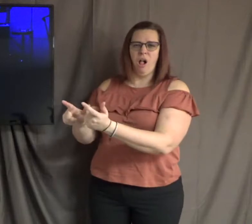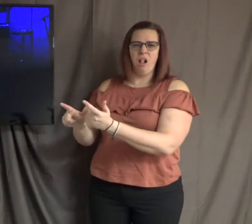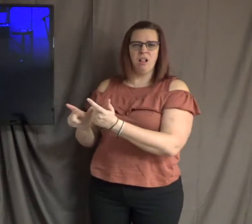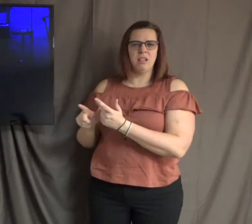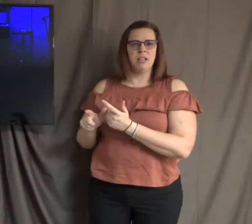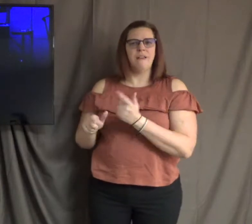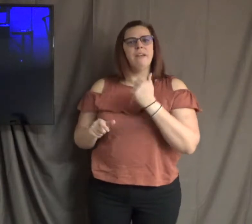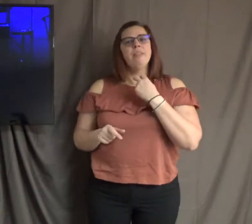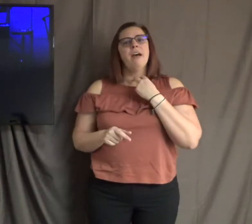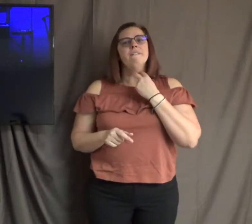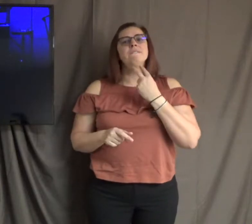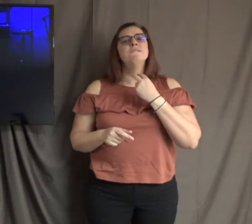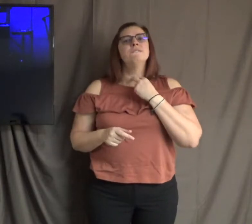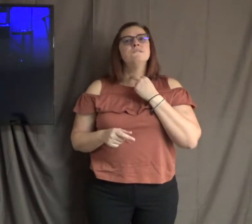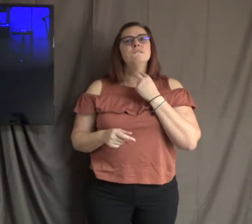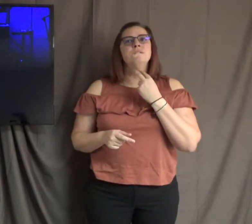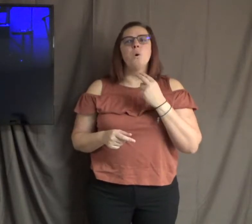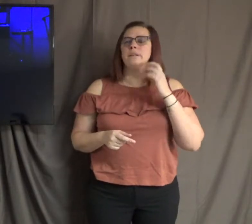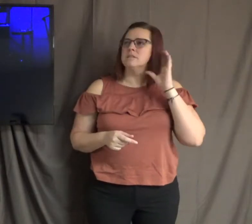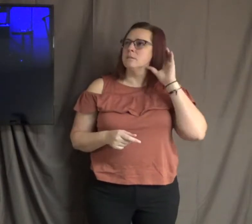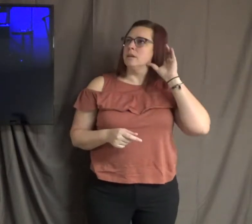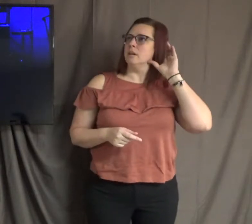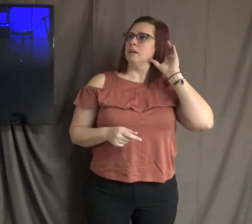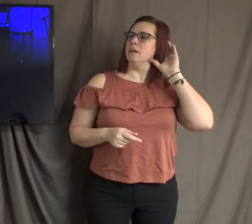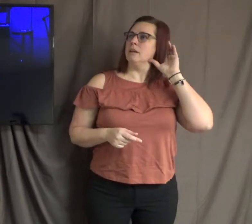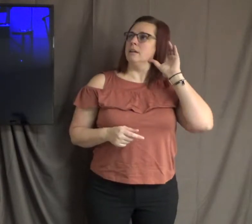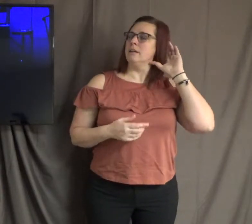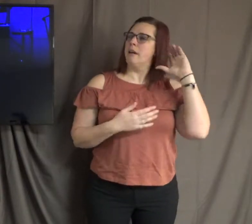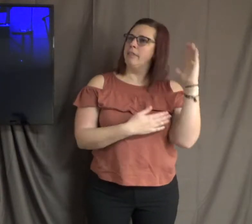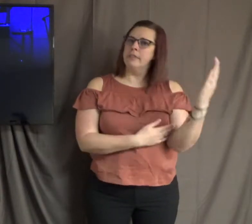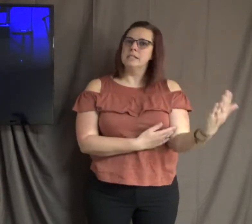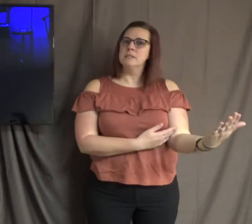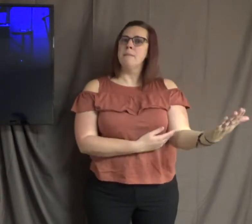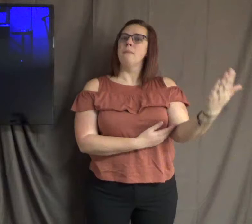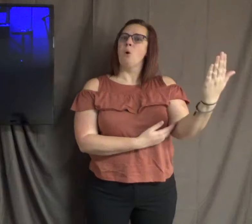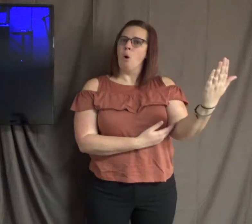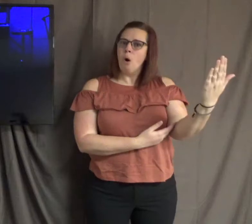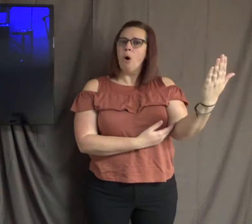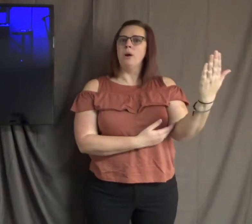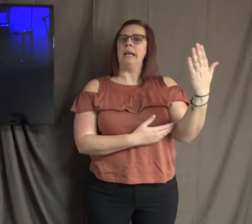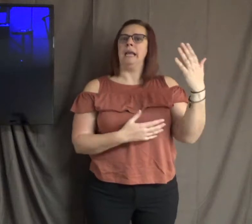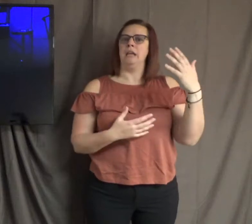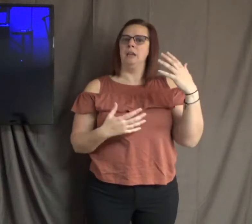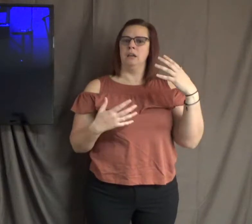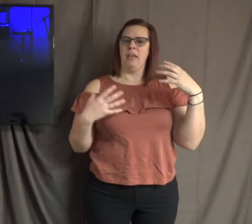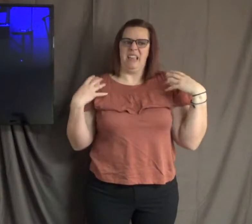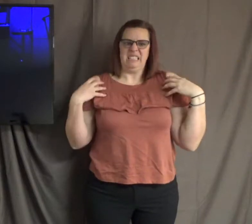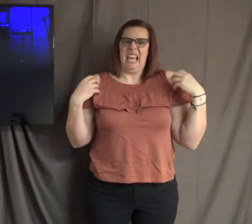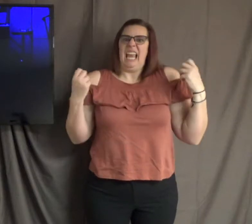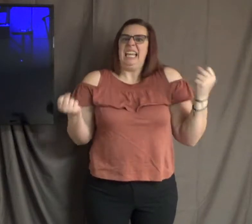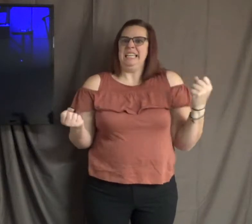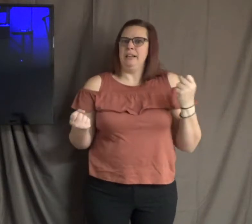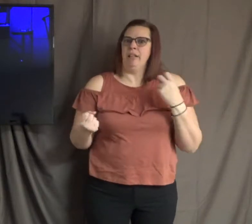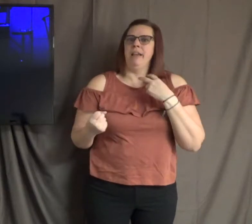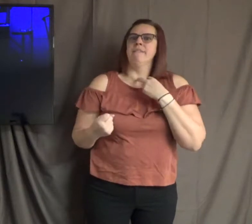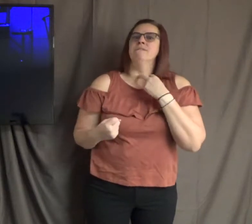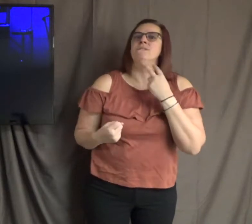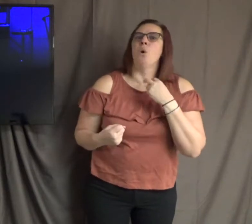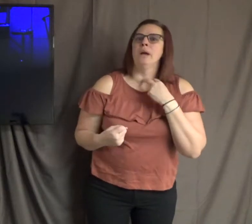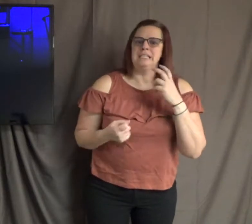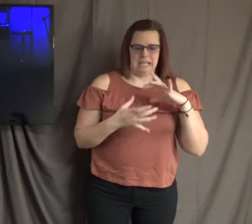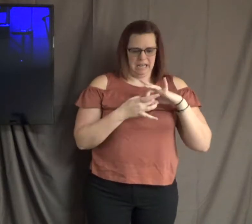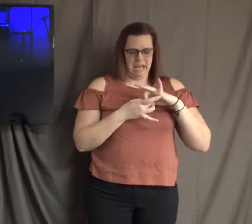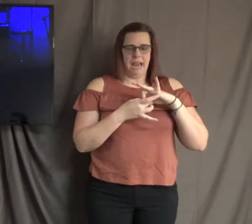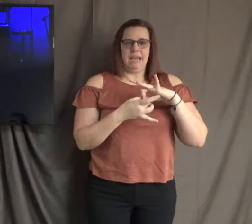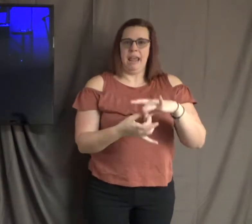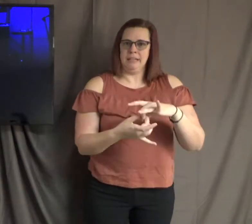to us as we encounter it all, is the healing voice within us, is the connecting voice within